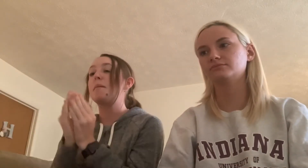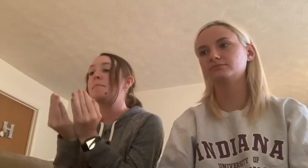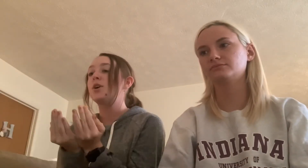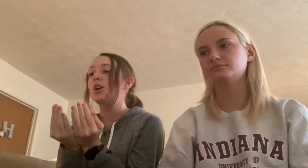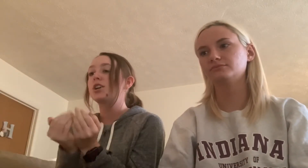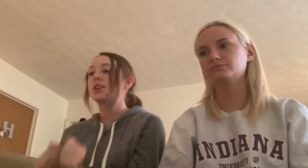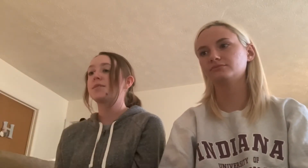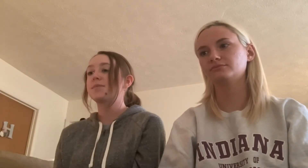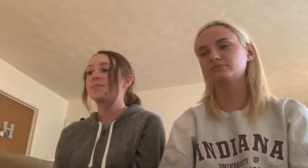book?